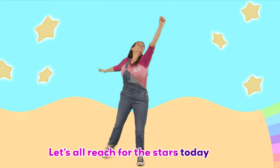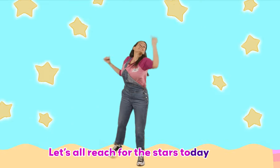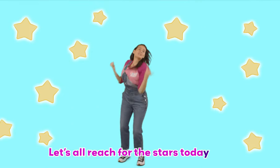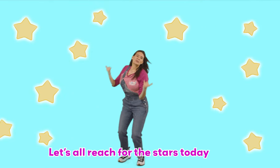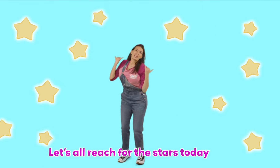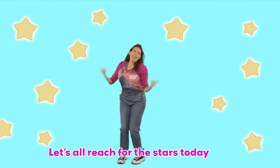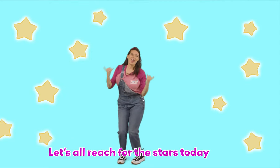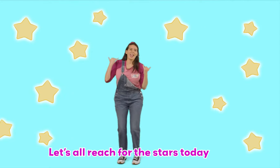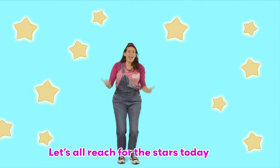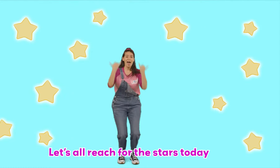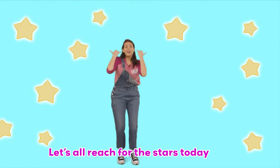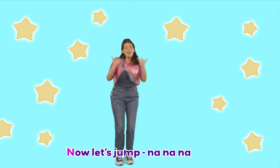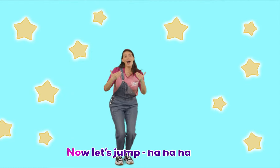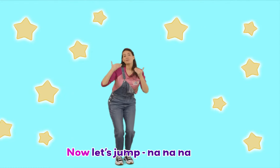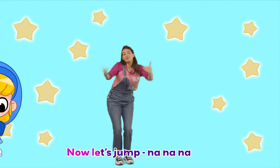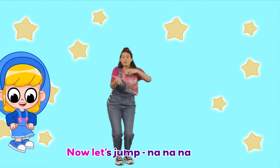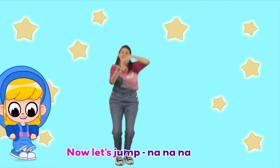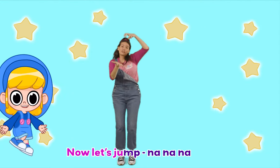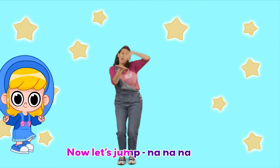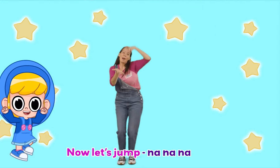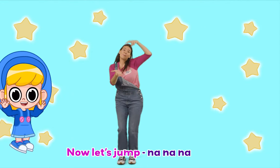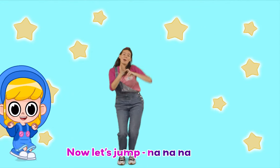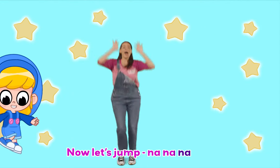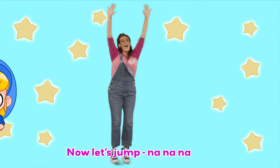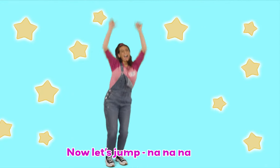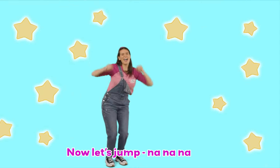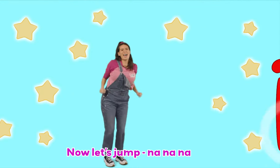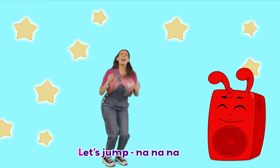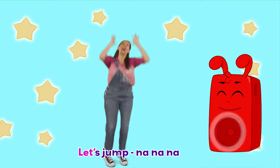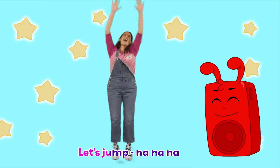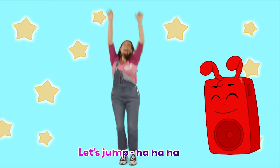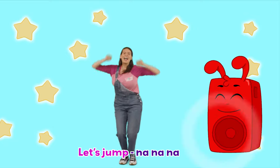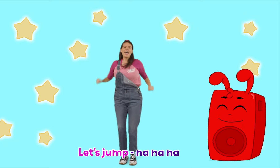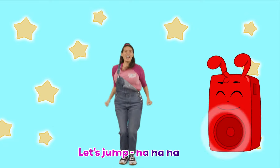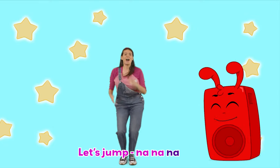the stars today. Now let's jump, na na na.